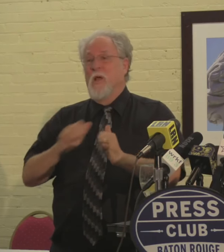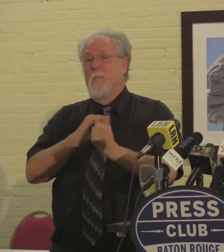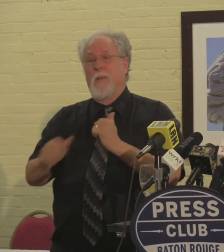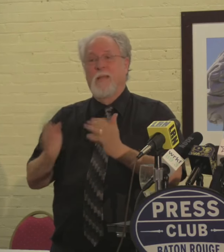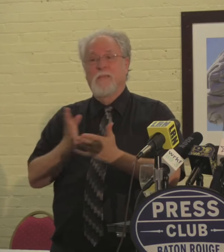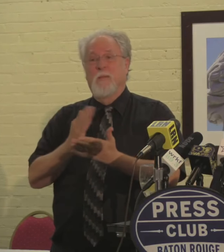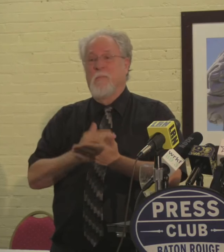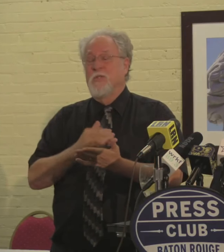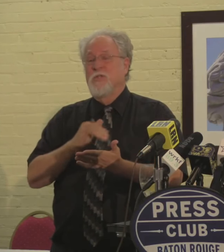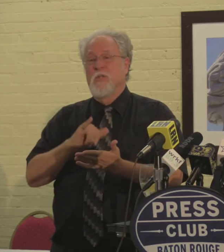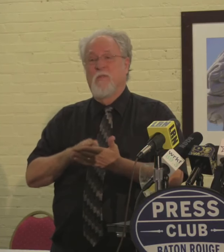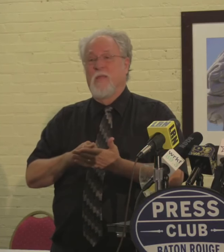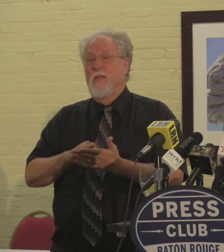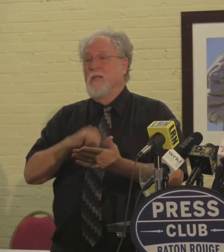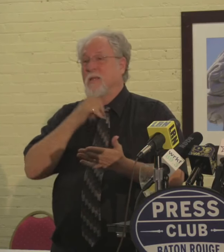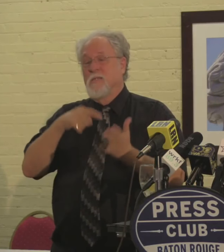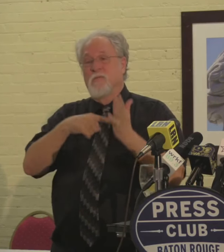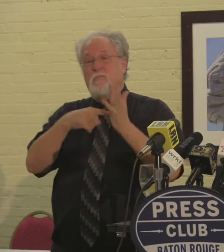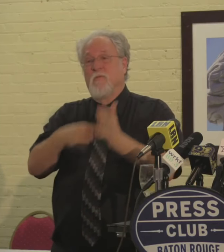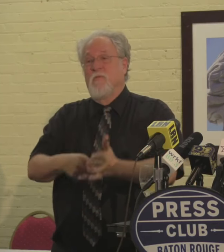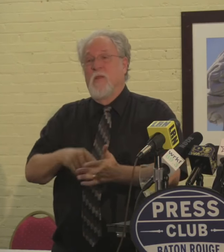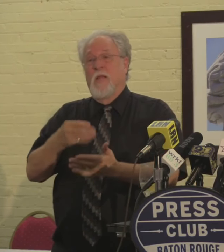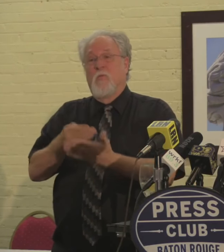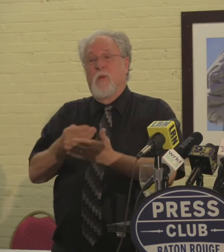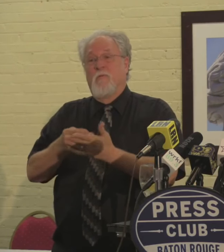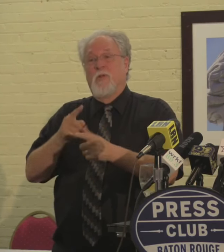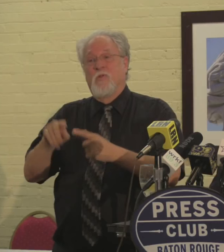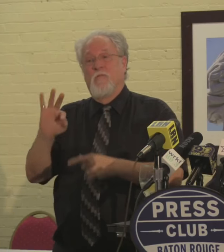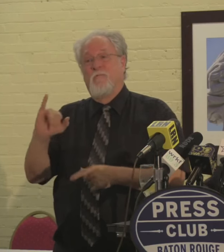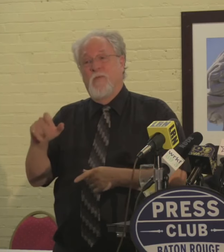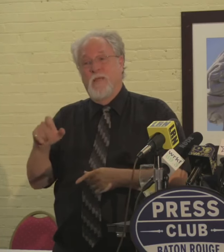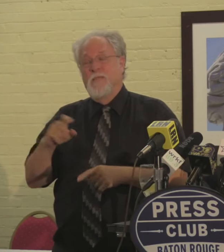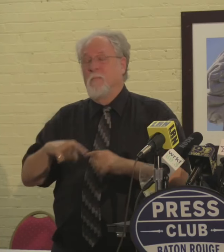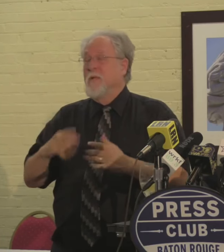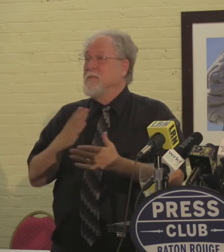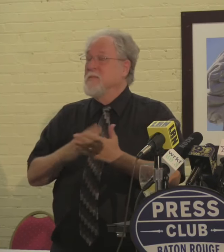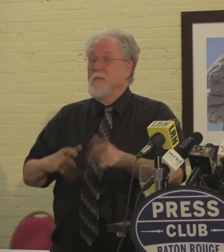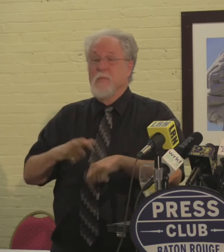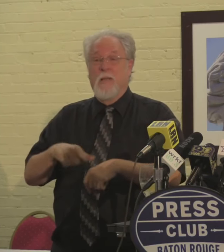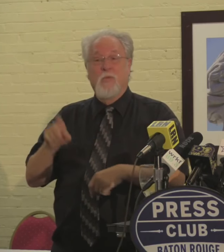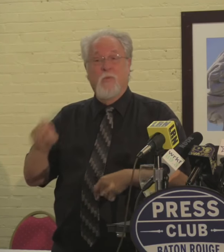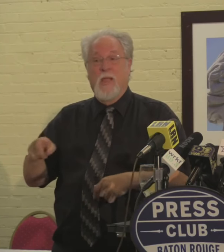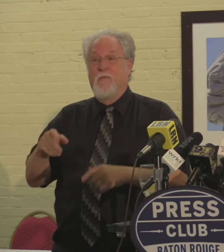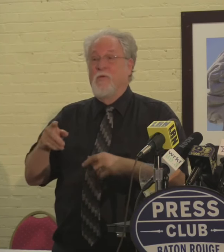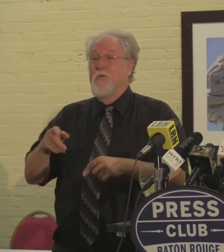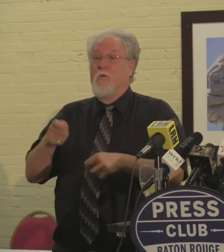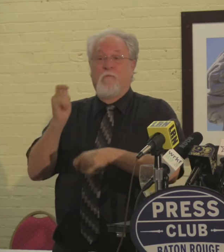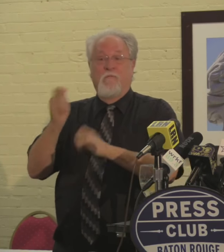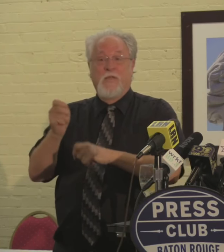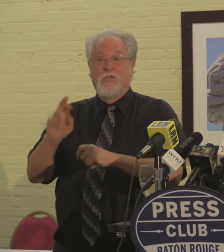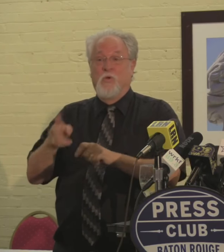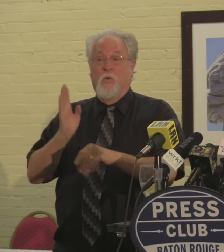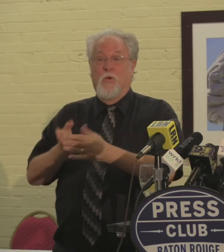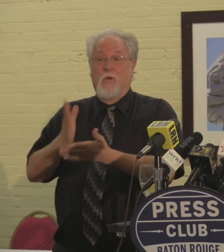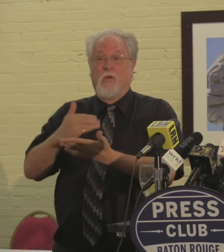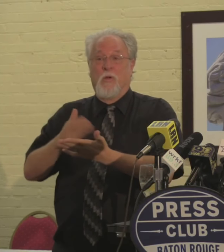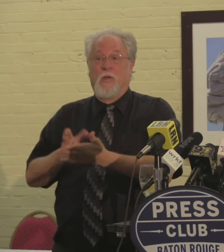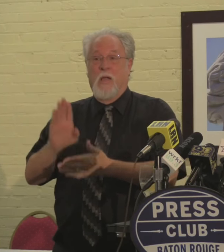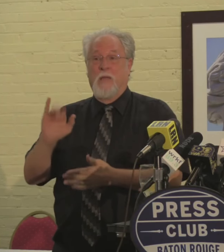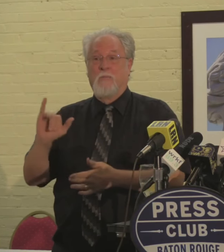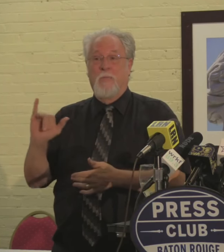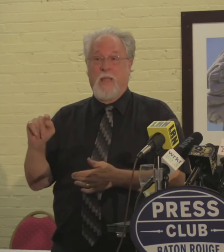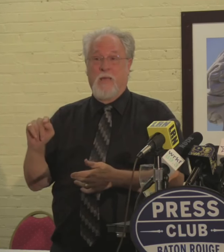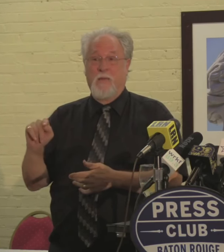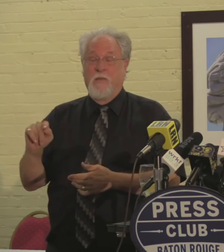budget that doesn't reflect the revenue necessary to fix the problem. But at some point, you have to fish or cut bait, and you know